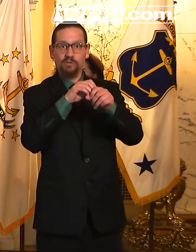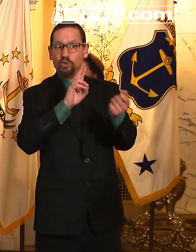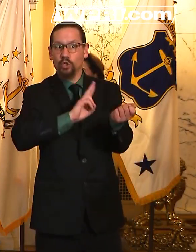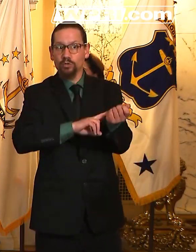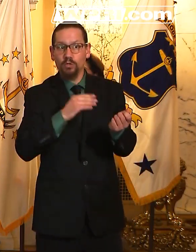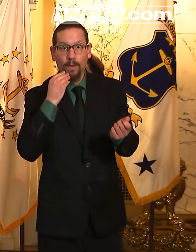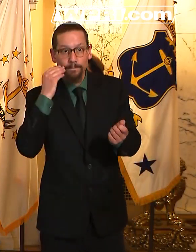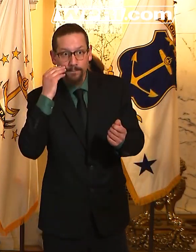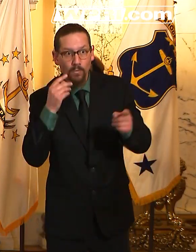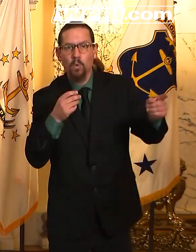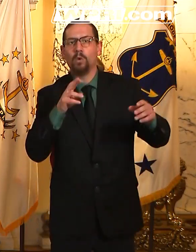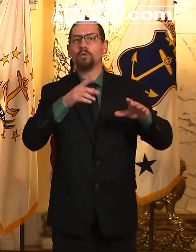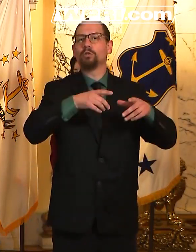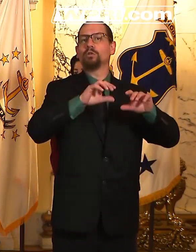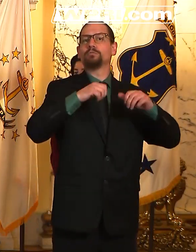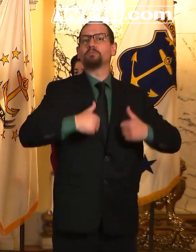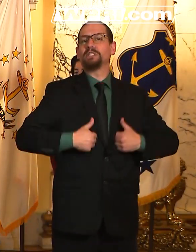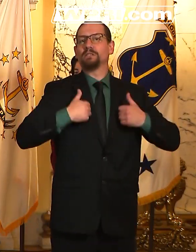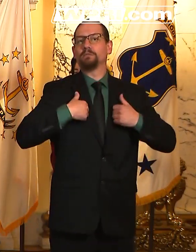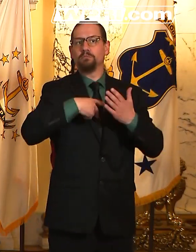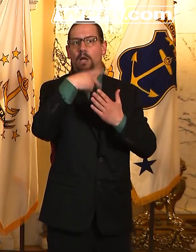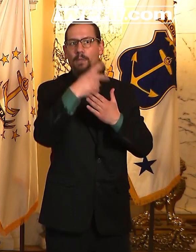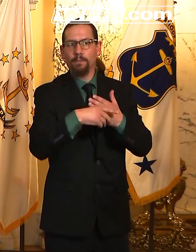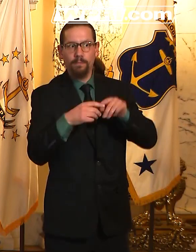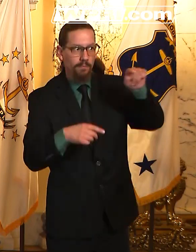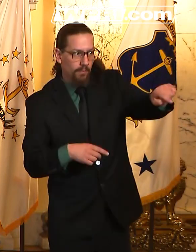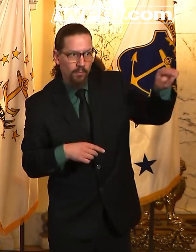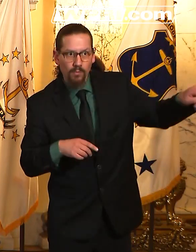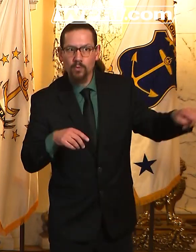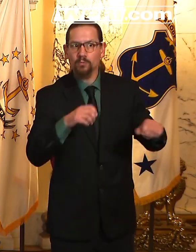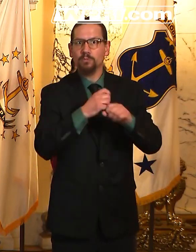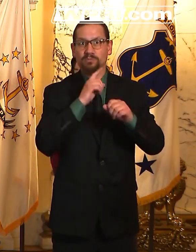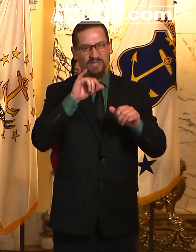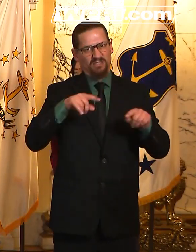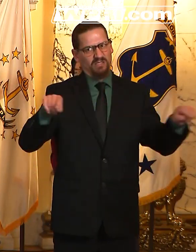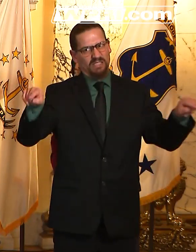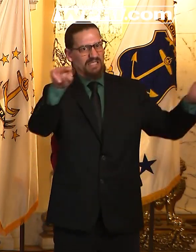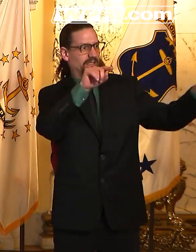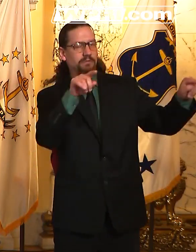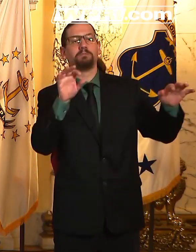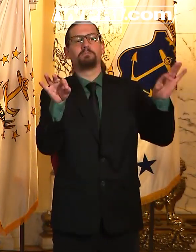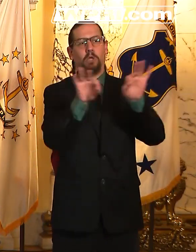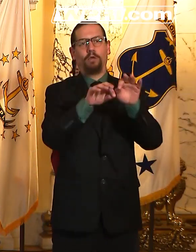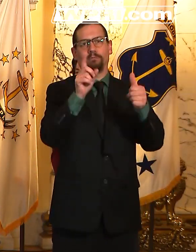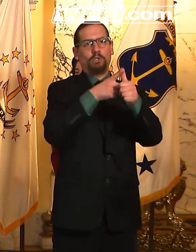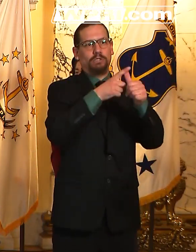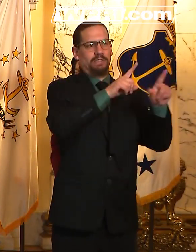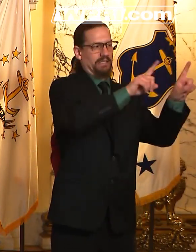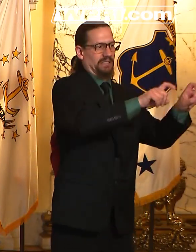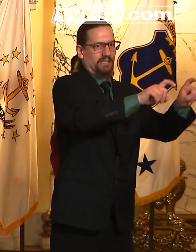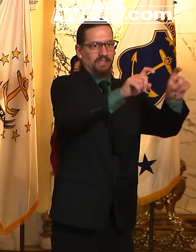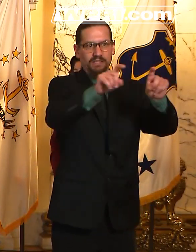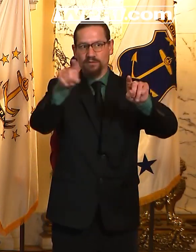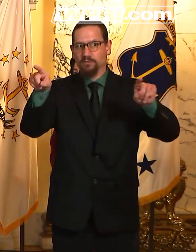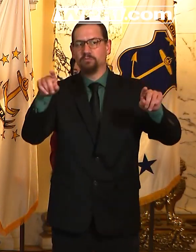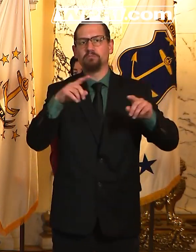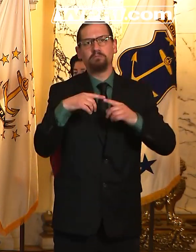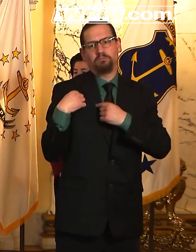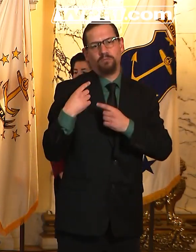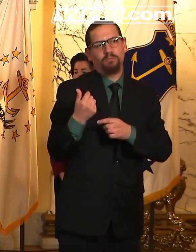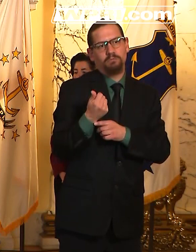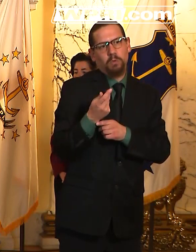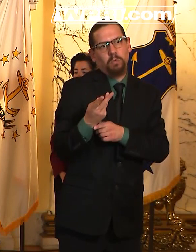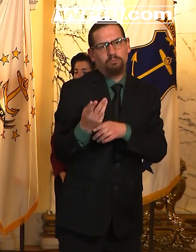people are seeing now with testing are based on the fact that we're focusing on those prioritized. I would not use that